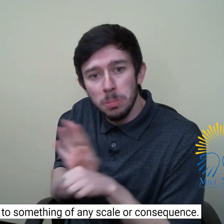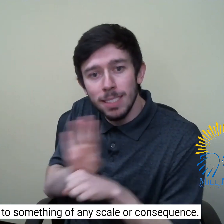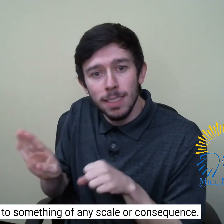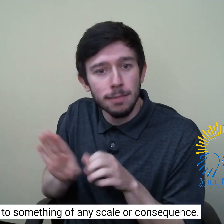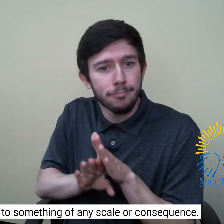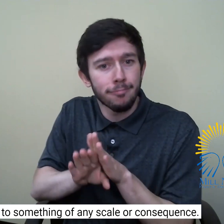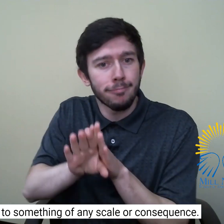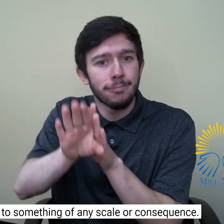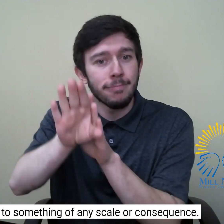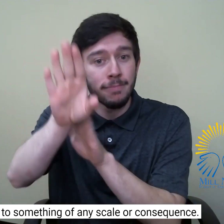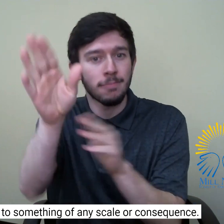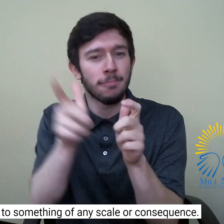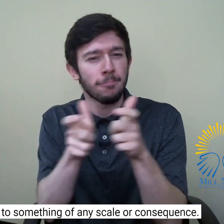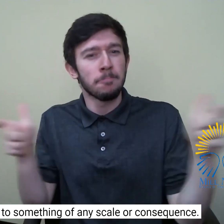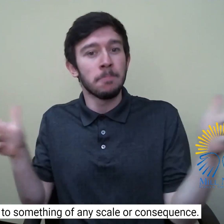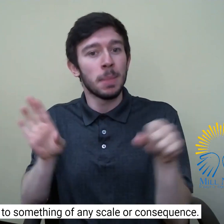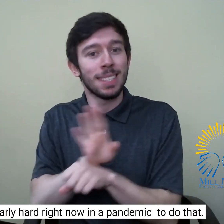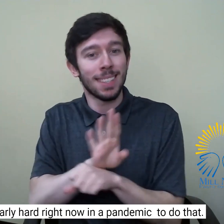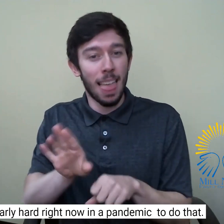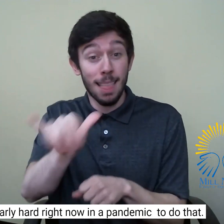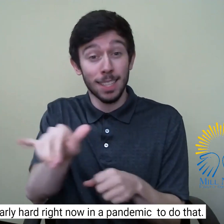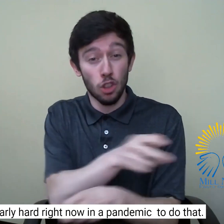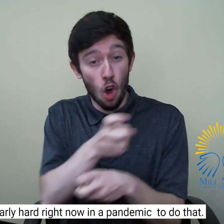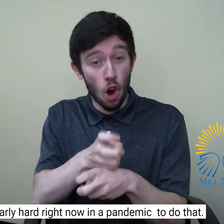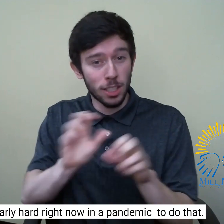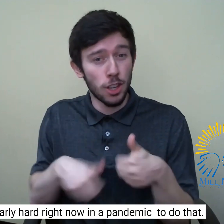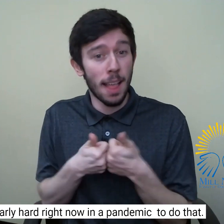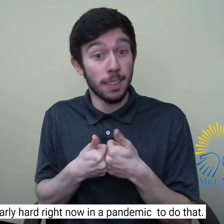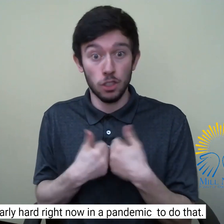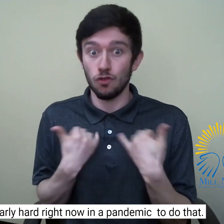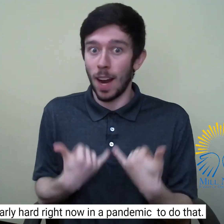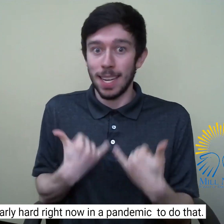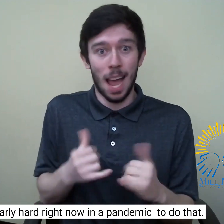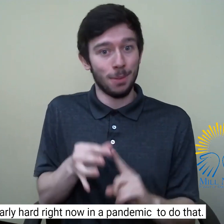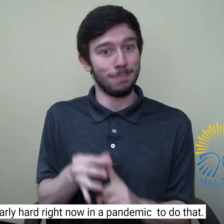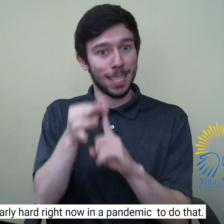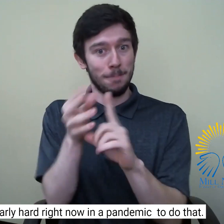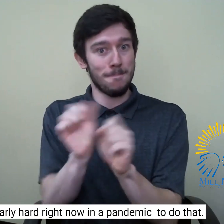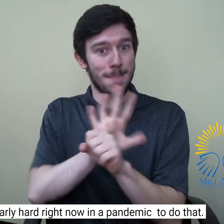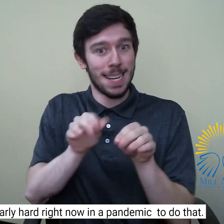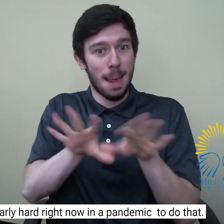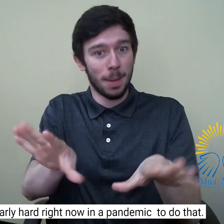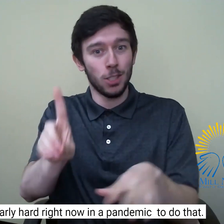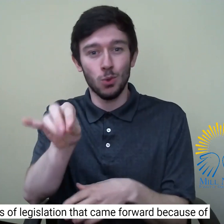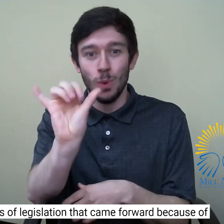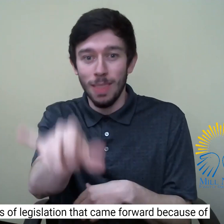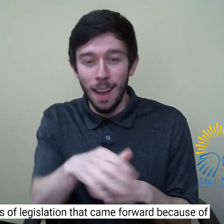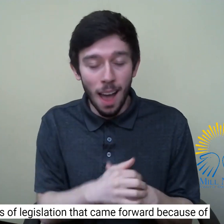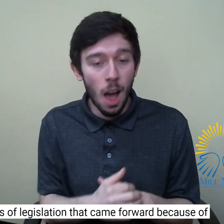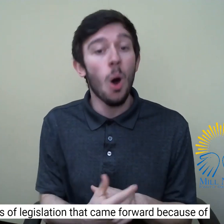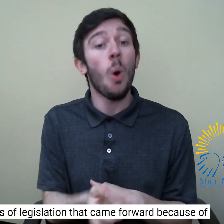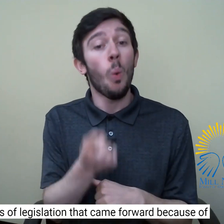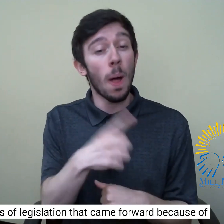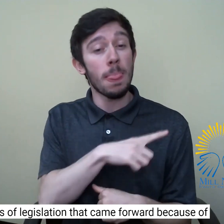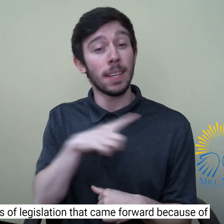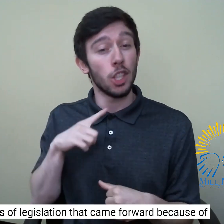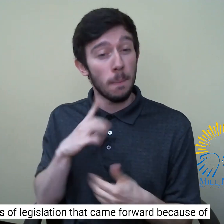any scale or consequence. And it's particularly hard right now in a pandemic to do that. One of the pieces of legislation that